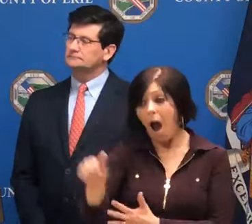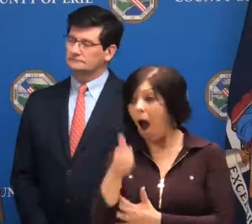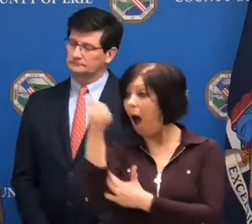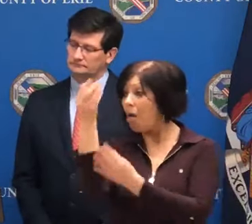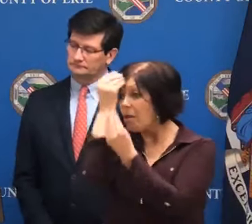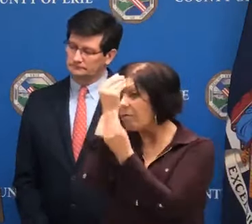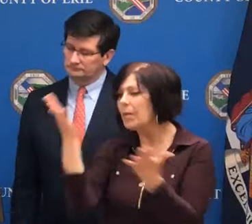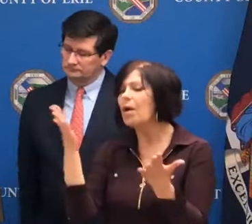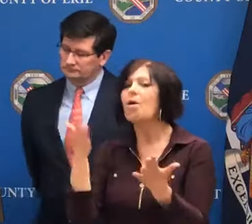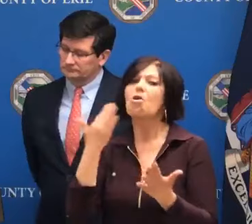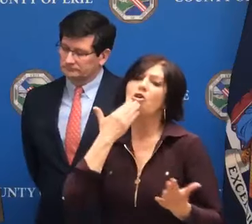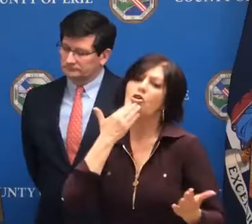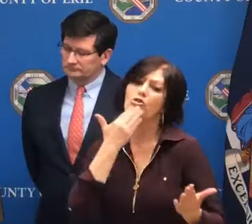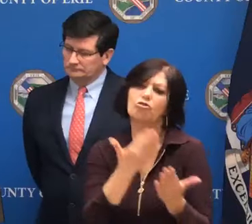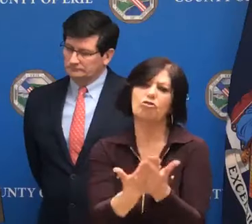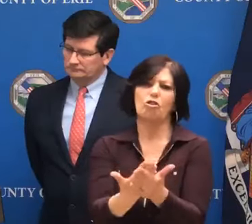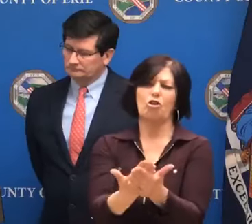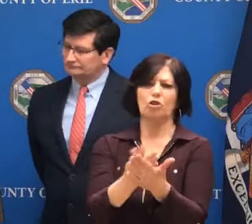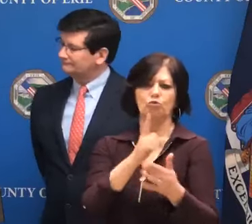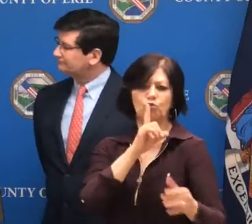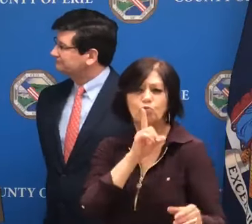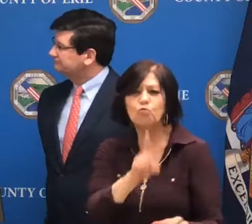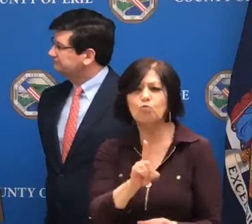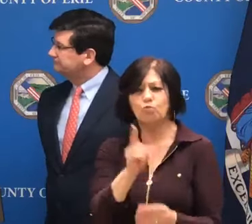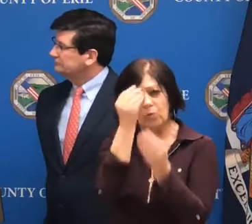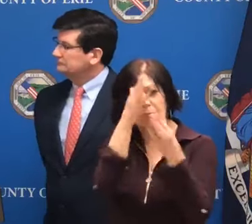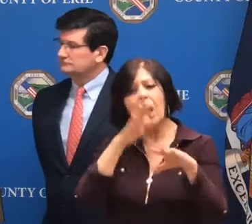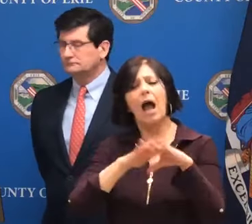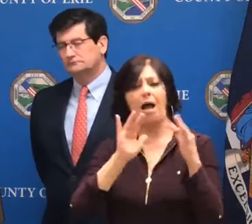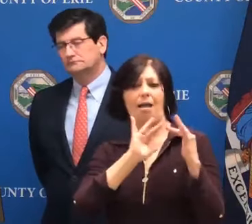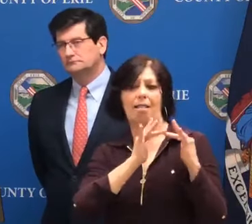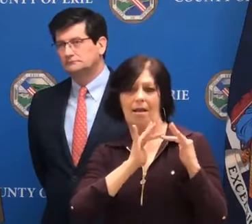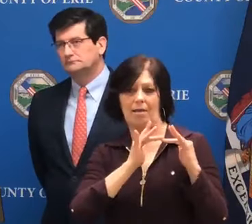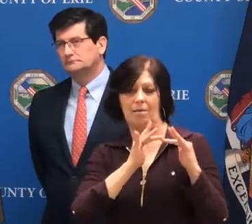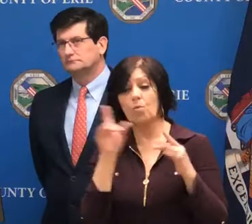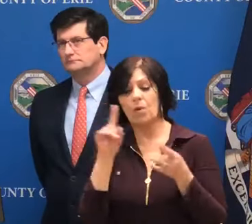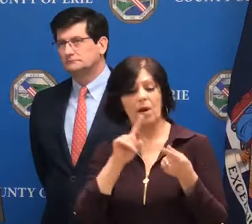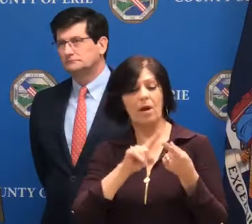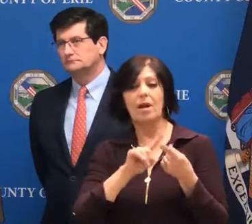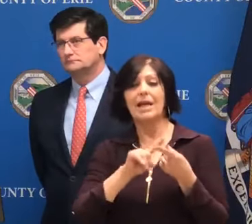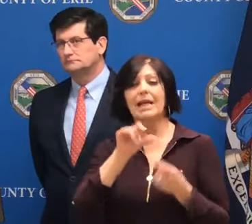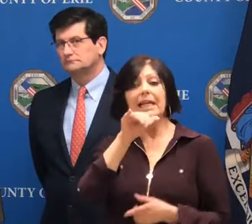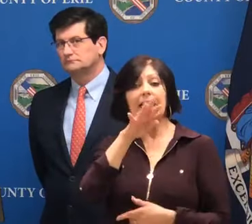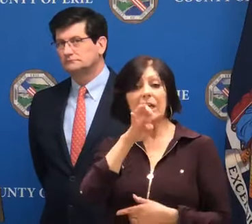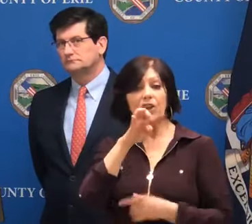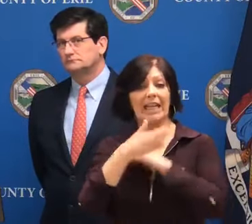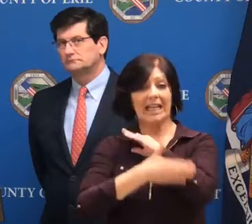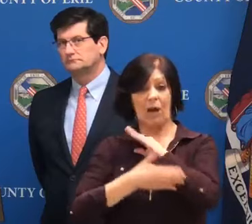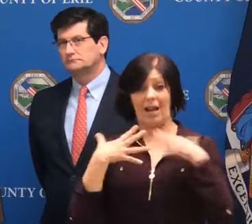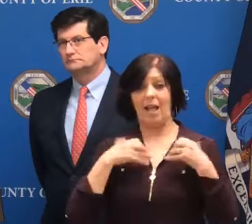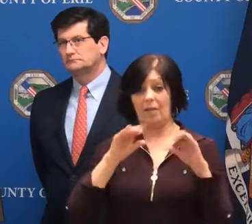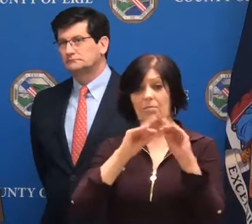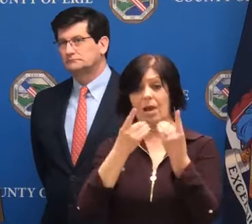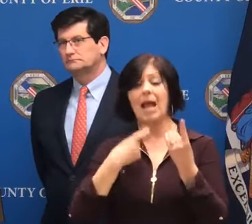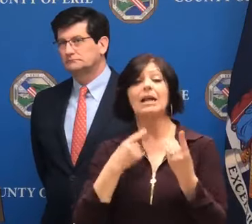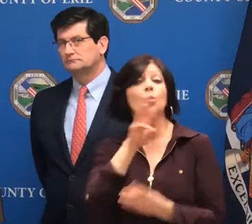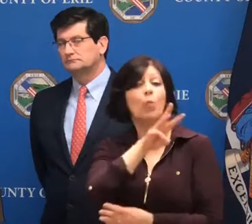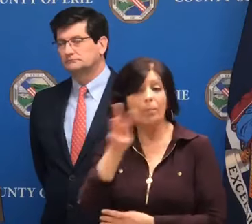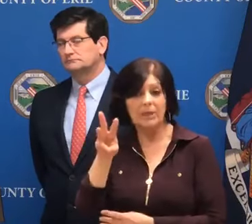lot of really good, credible information online. Both at our Erie County Health Department has a